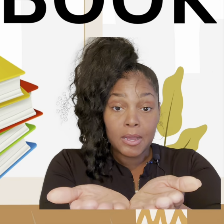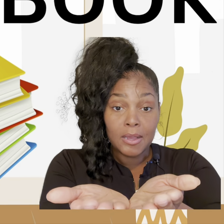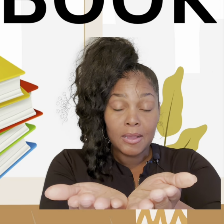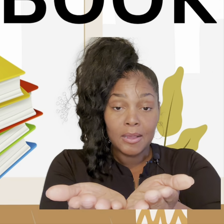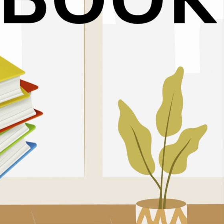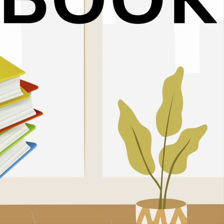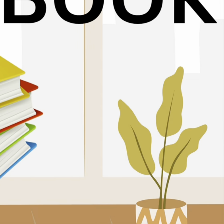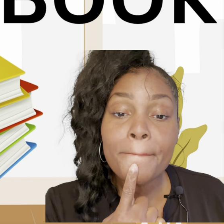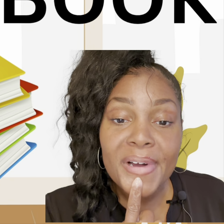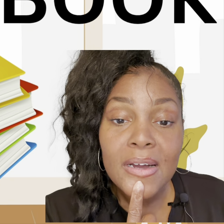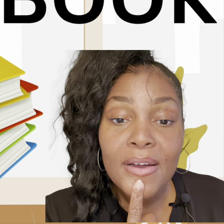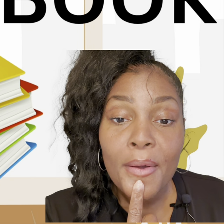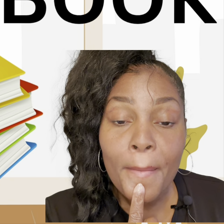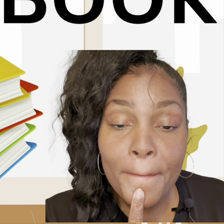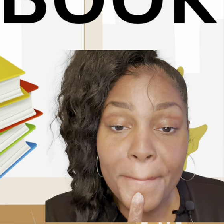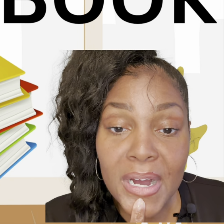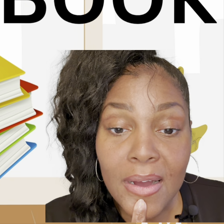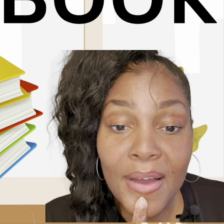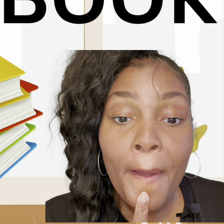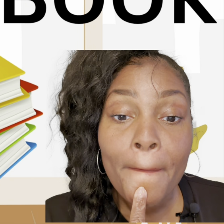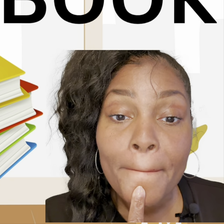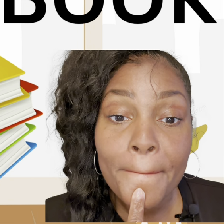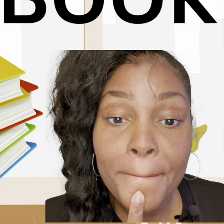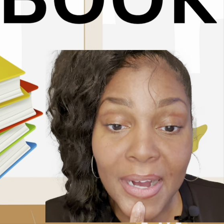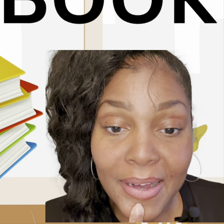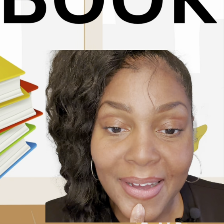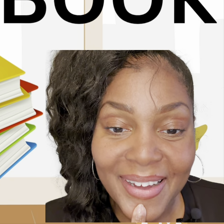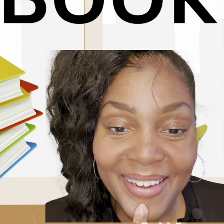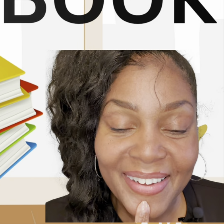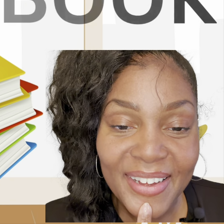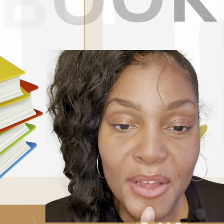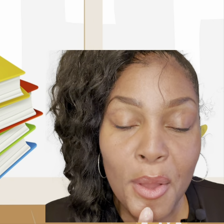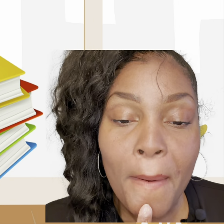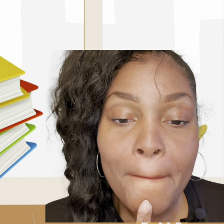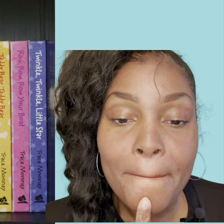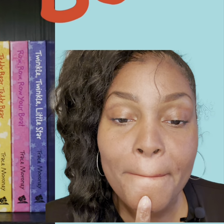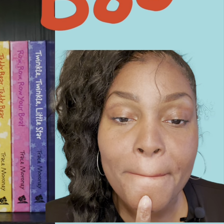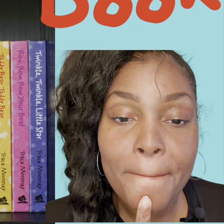Book. B, b, book.